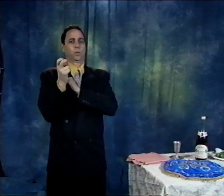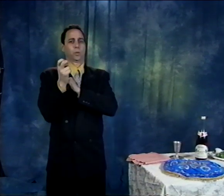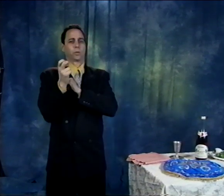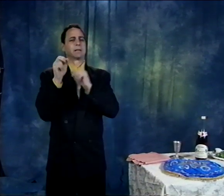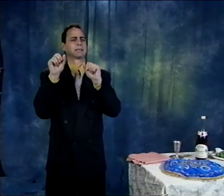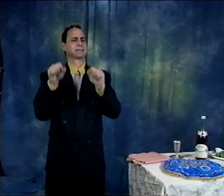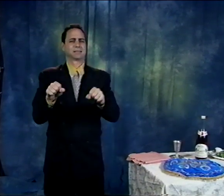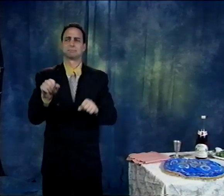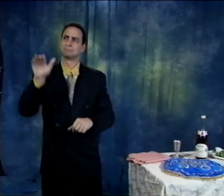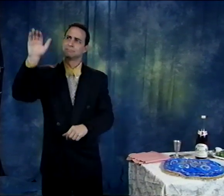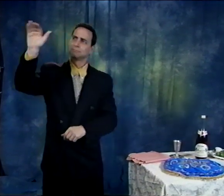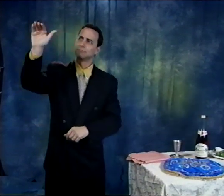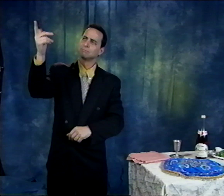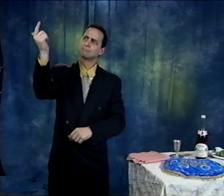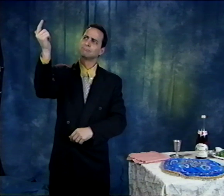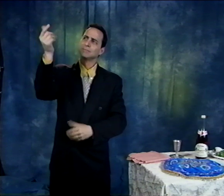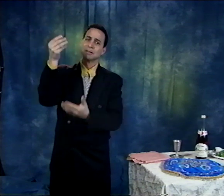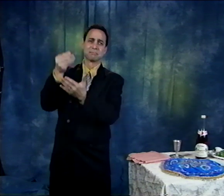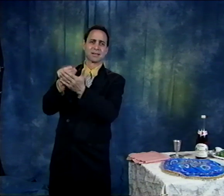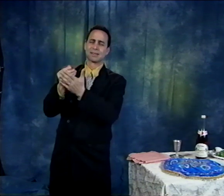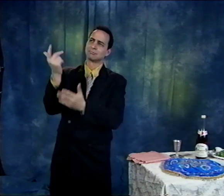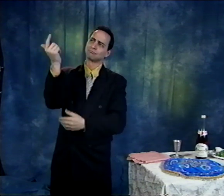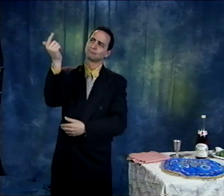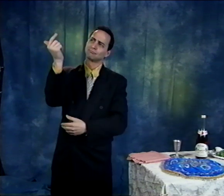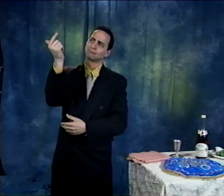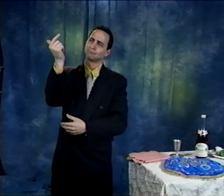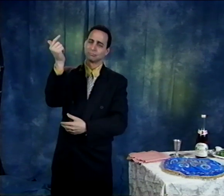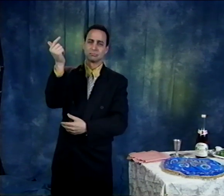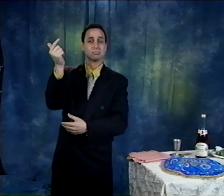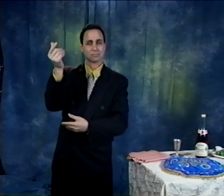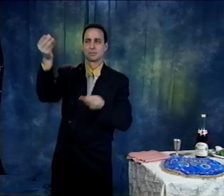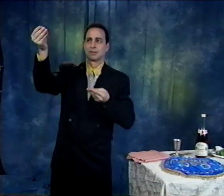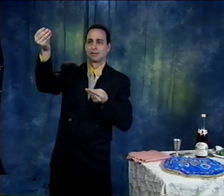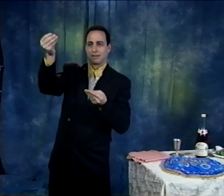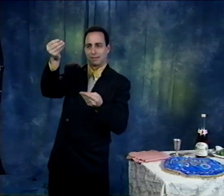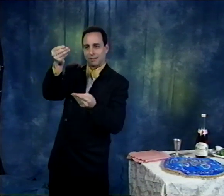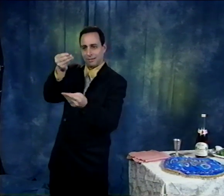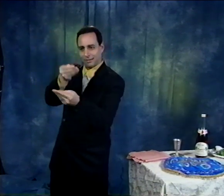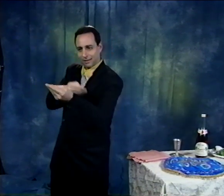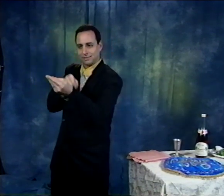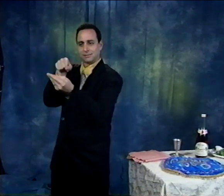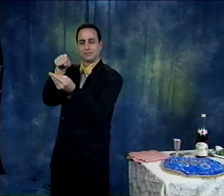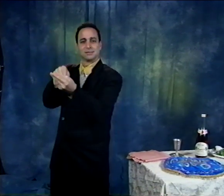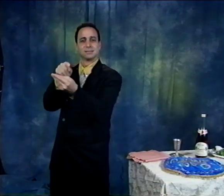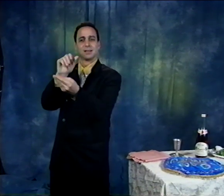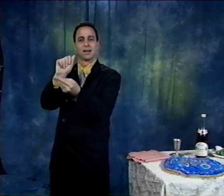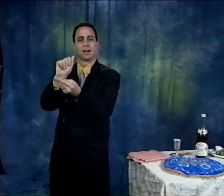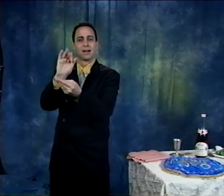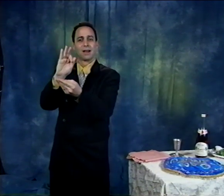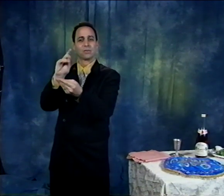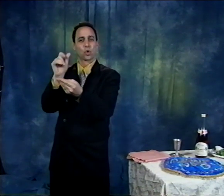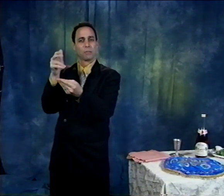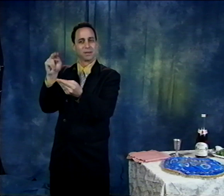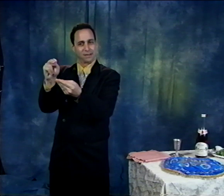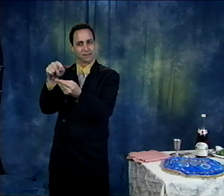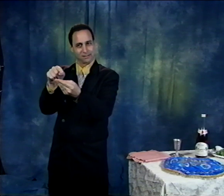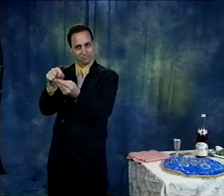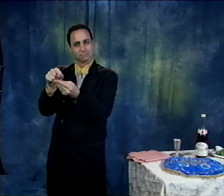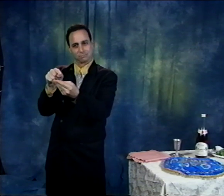that was stolen, and tell the person, get money from the person at the table, the leader, and they will exchange that for the